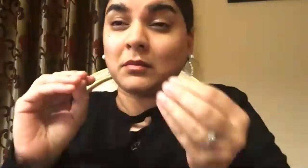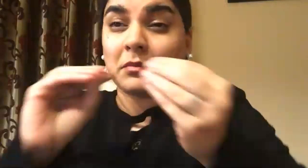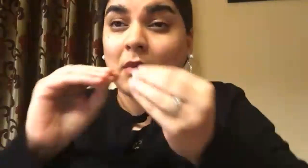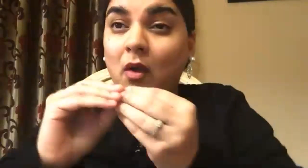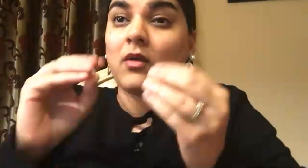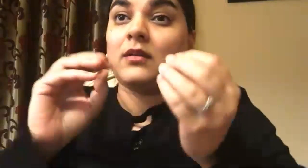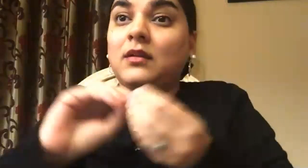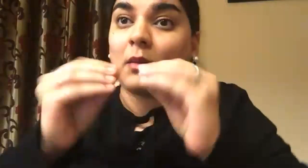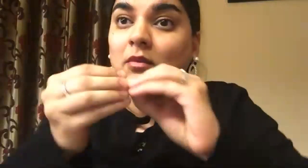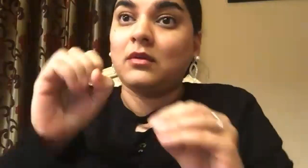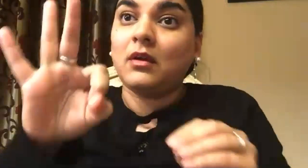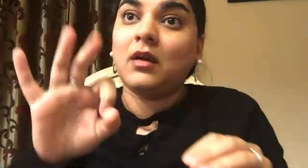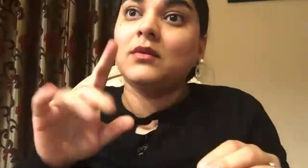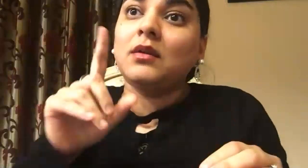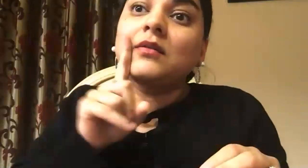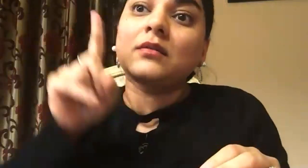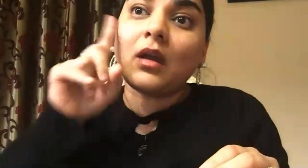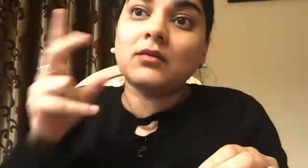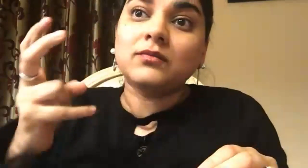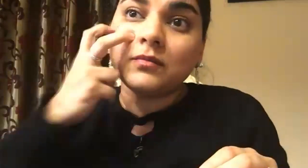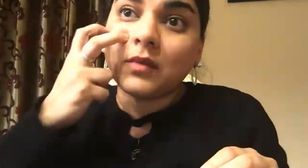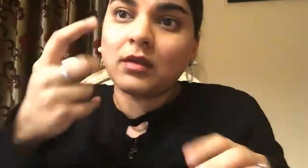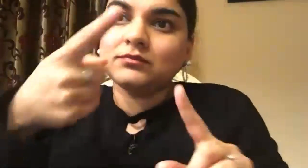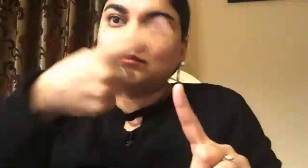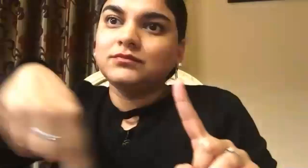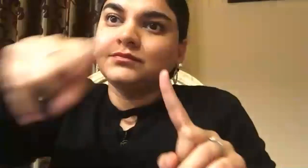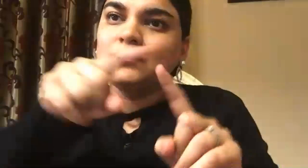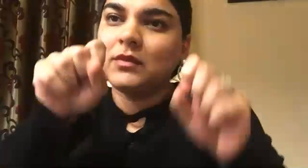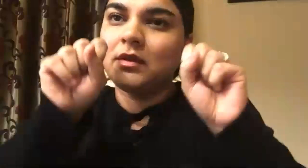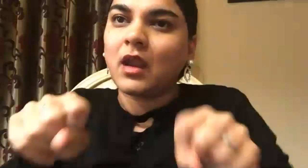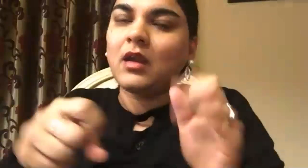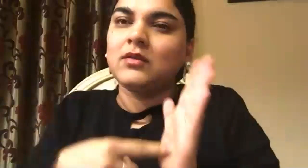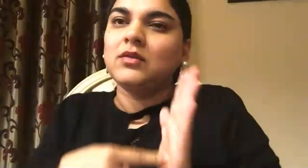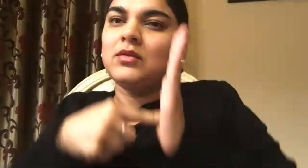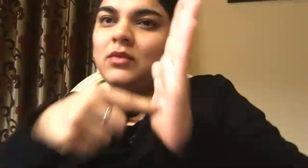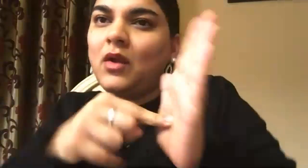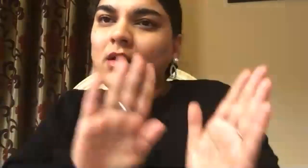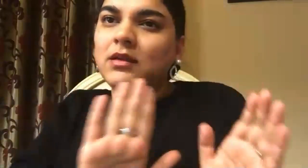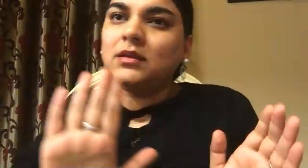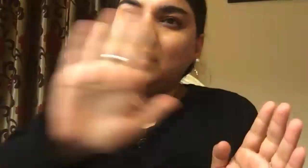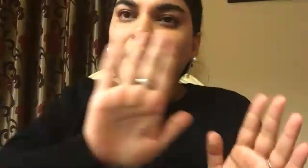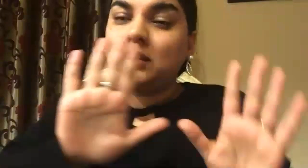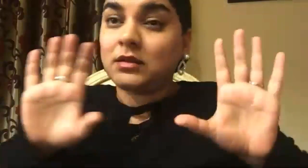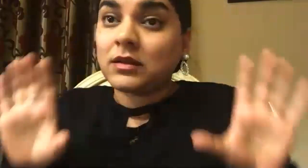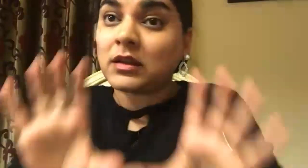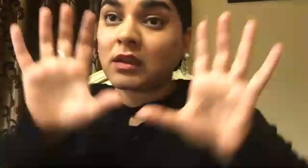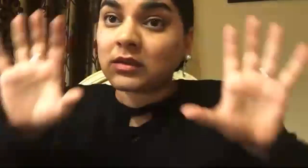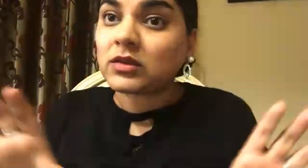my hope would be that there would be more numbers, an increase in volume of deafblind people who can be representative of their